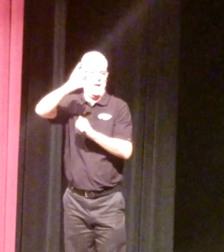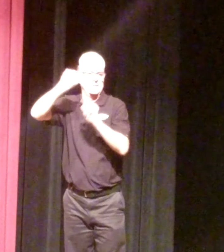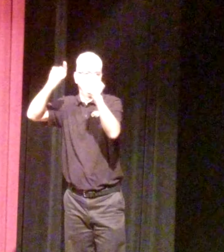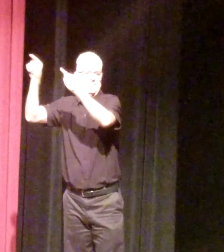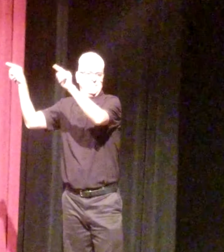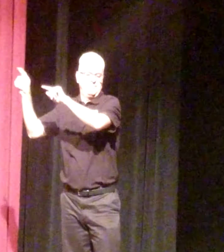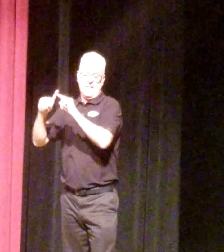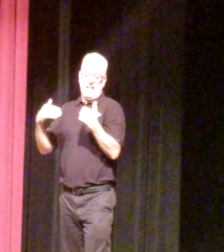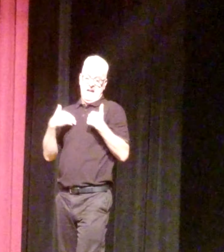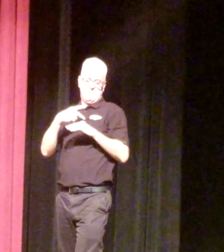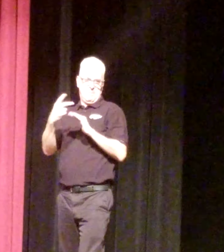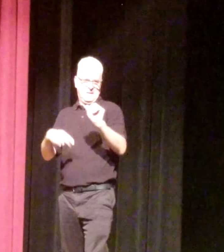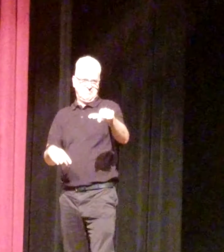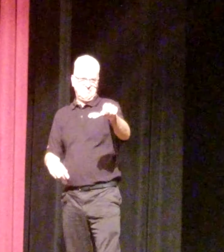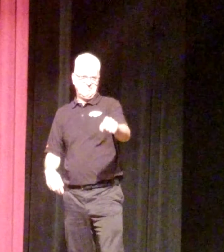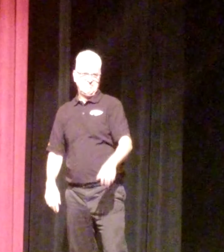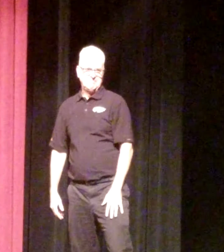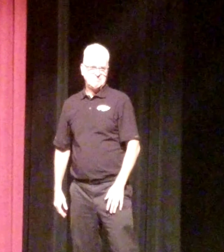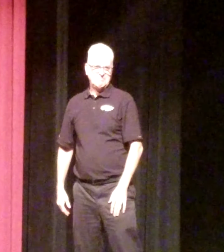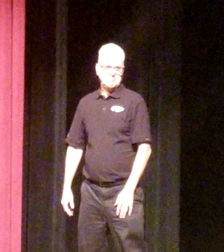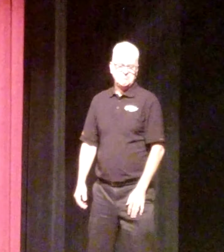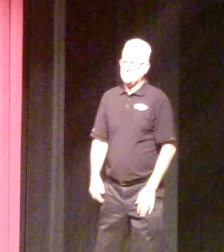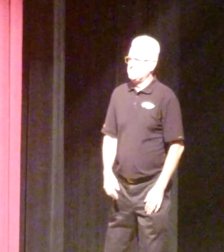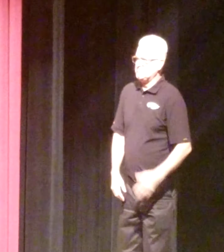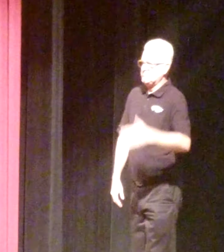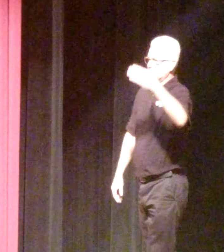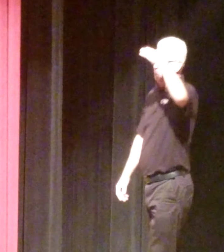far away to have that. Yes, but we do have the programs.